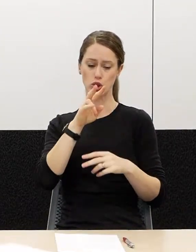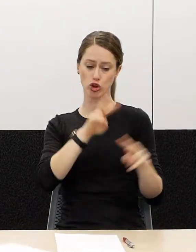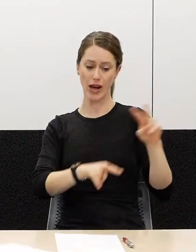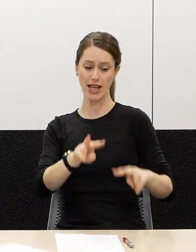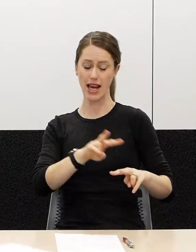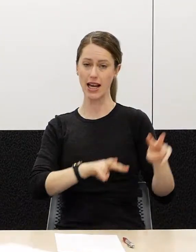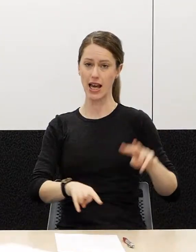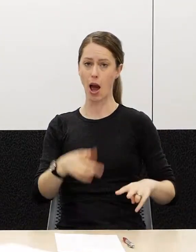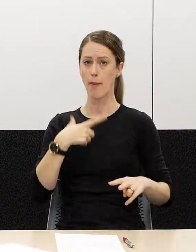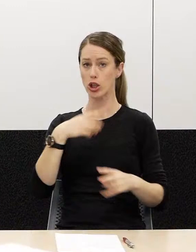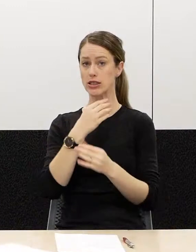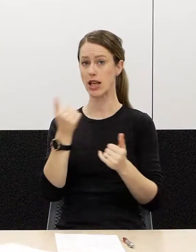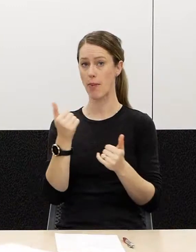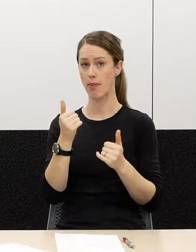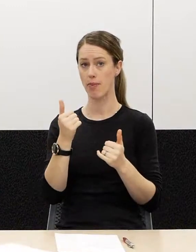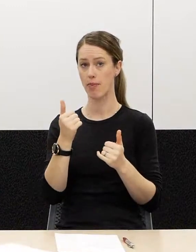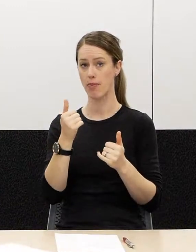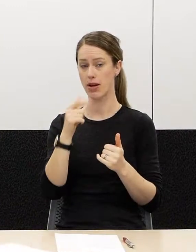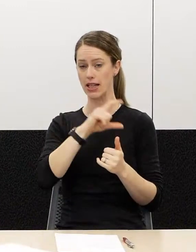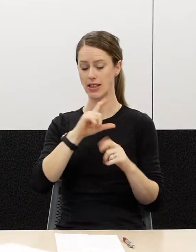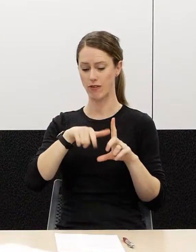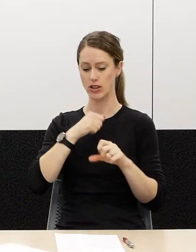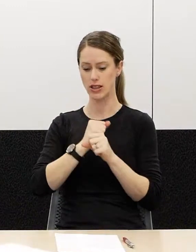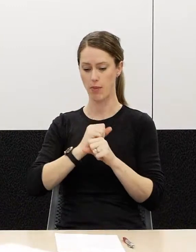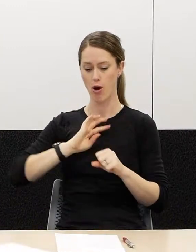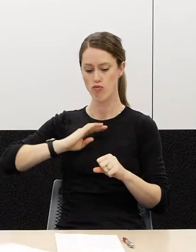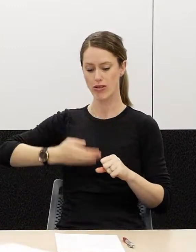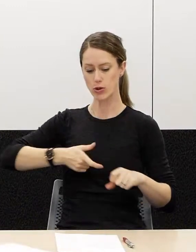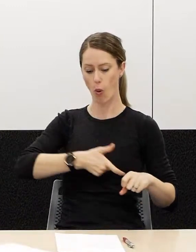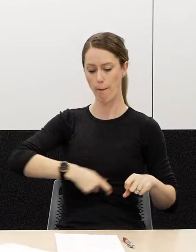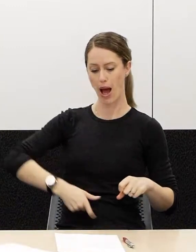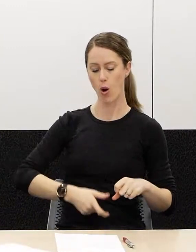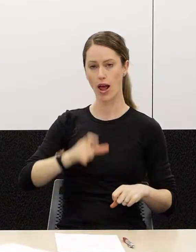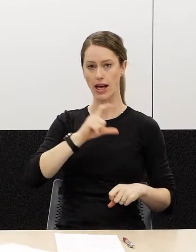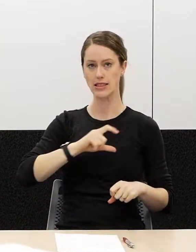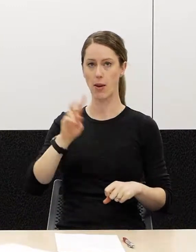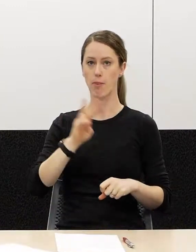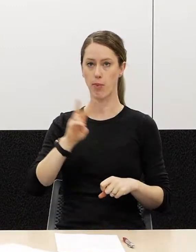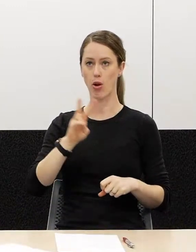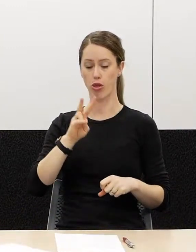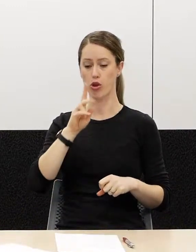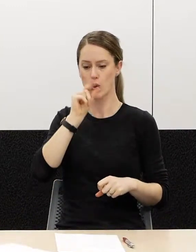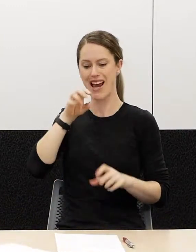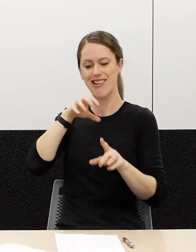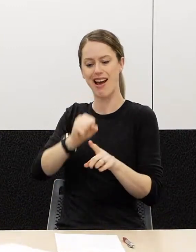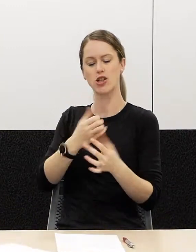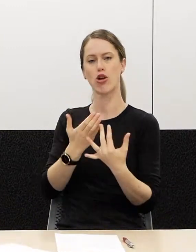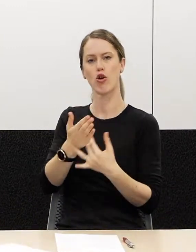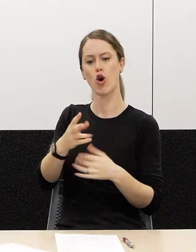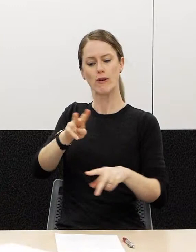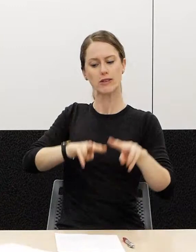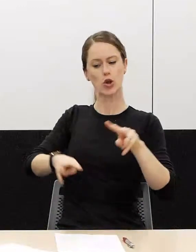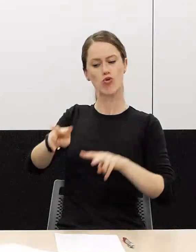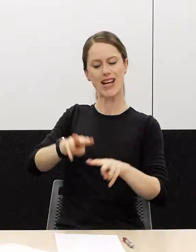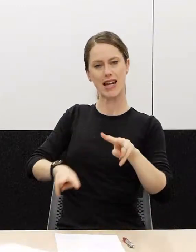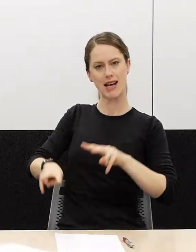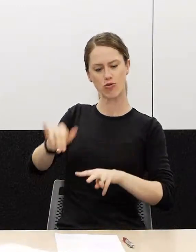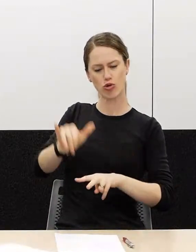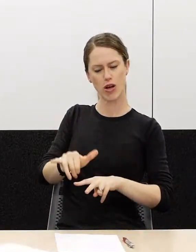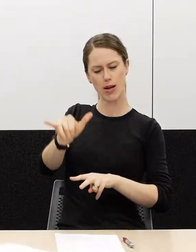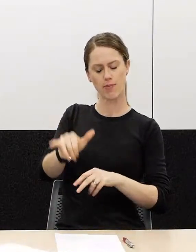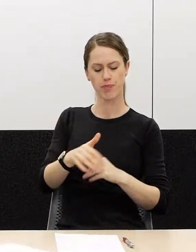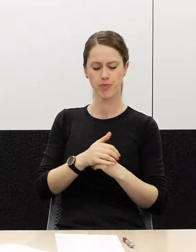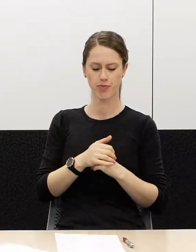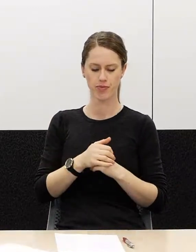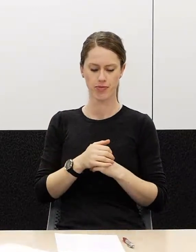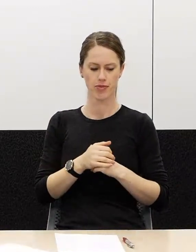of the cancers, for example, breast cancer and bowel cancer, both of which are amenable to screening. So it's looking at the front